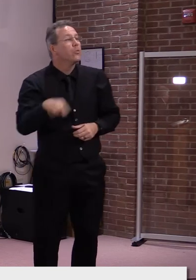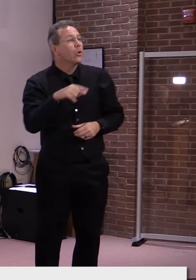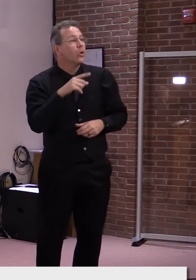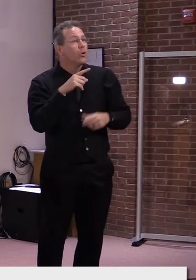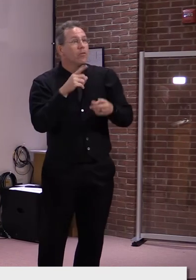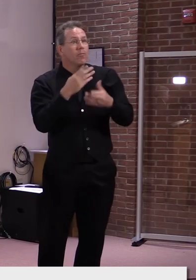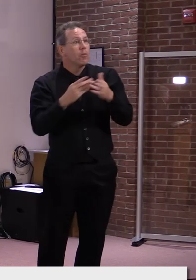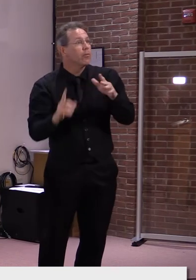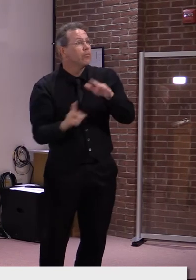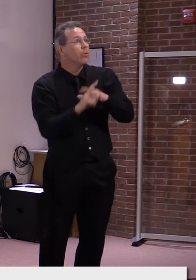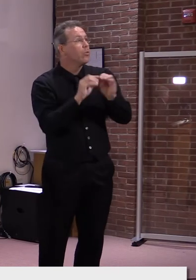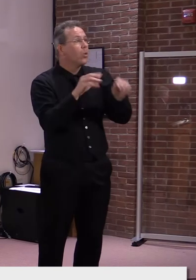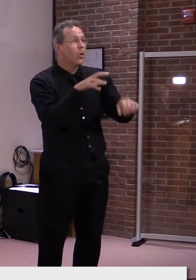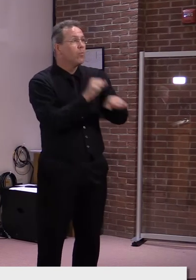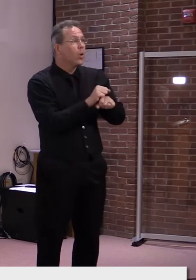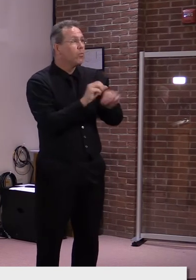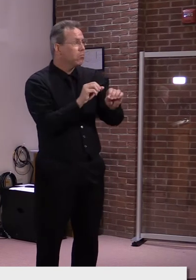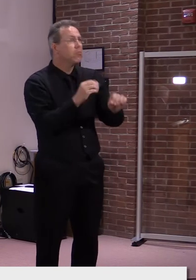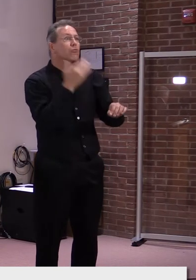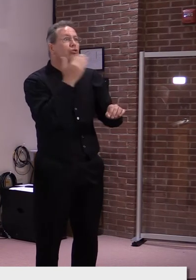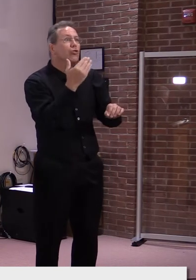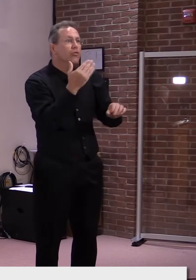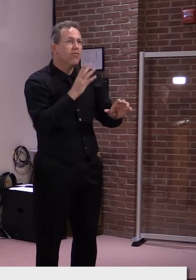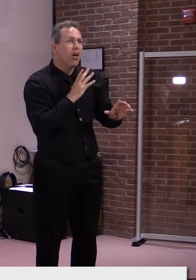and that's a good thing as we're moving forward.